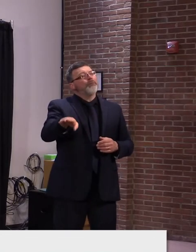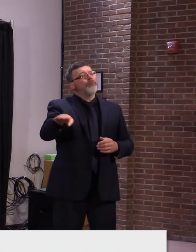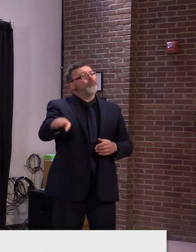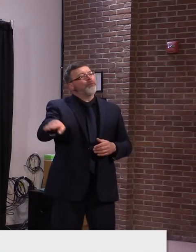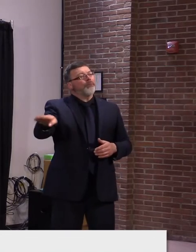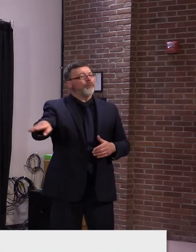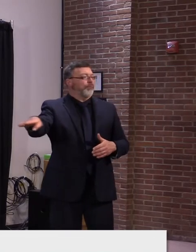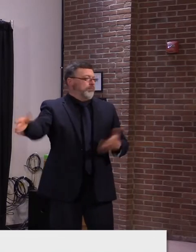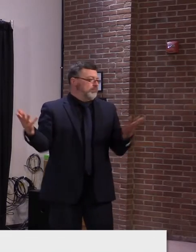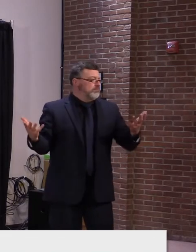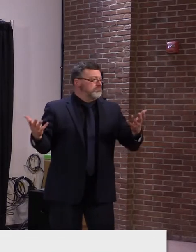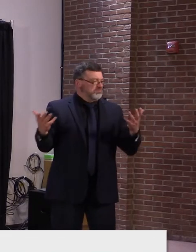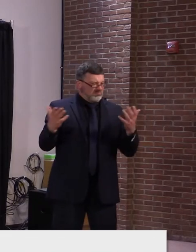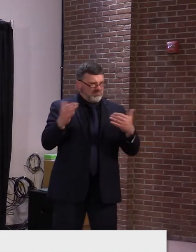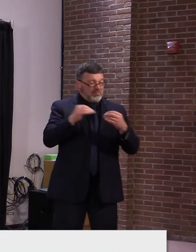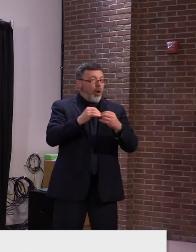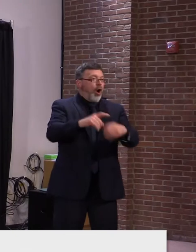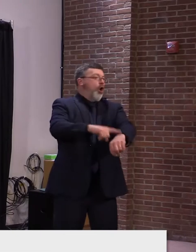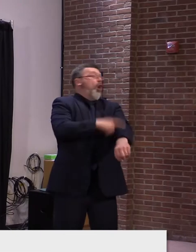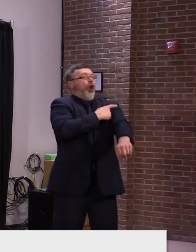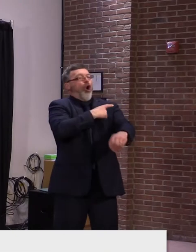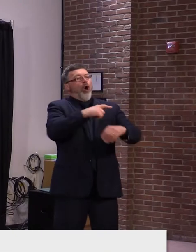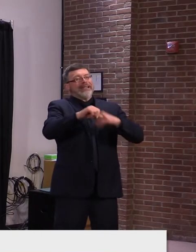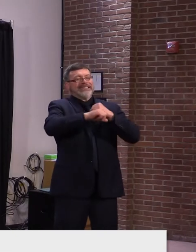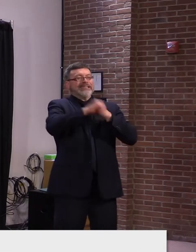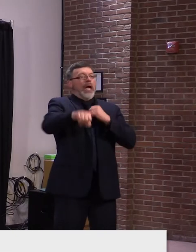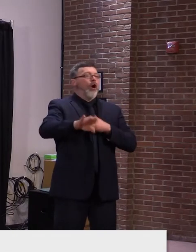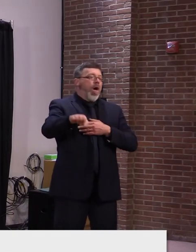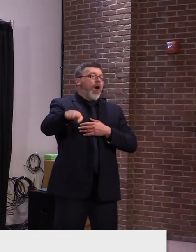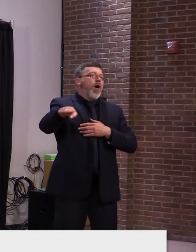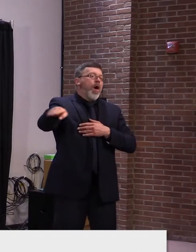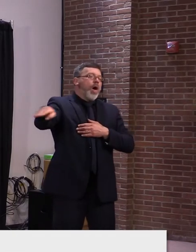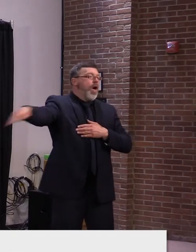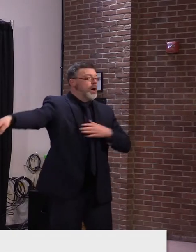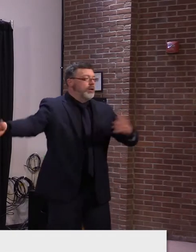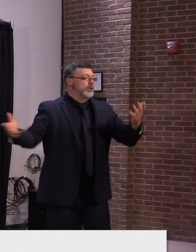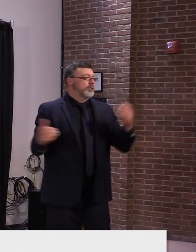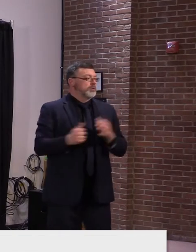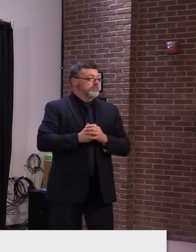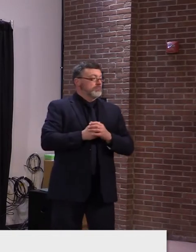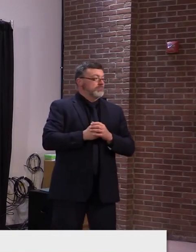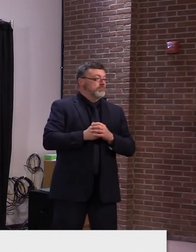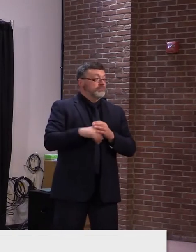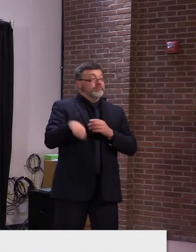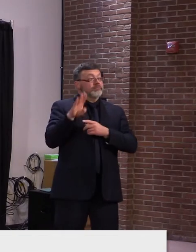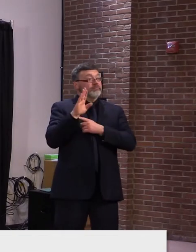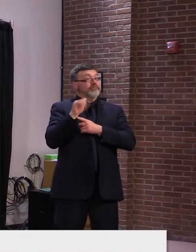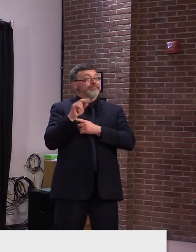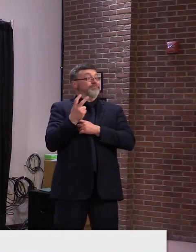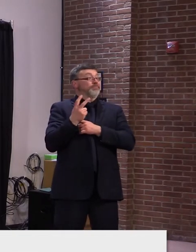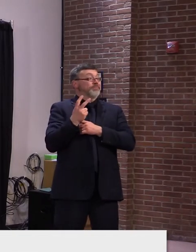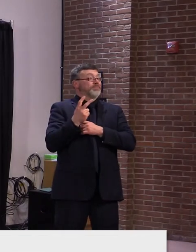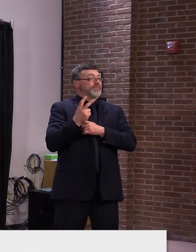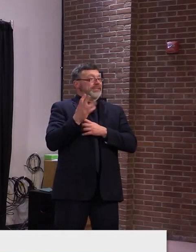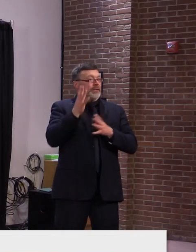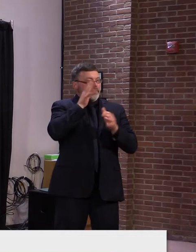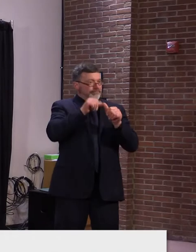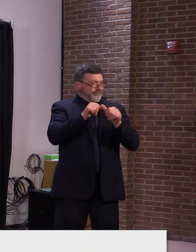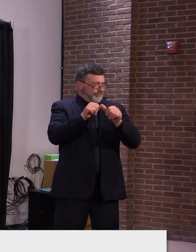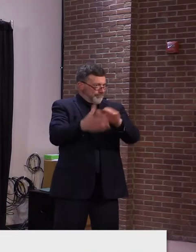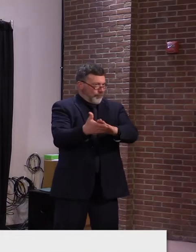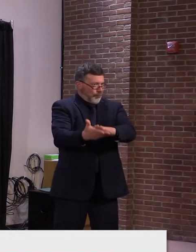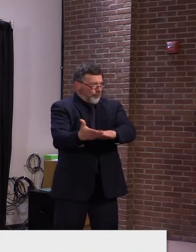is going to be prolonged because BA2 will keep it alive as opposed to it will cause a huge new issue with